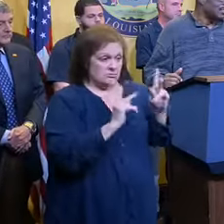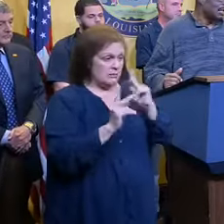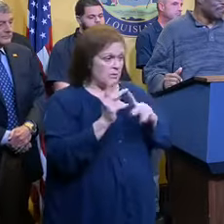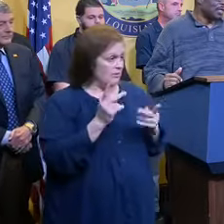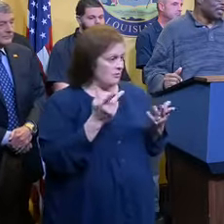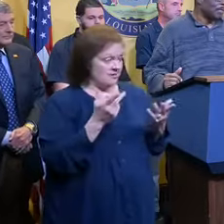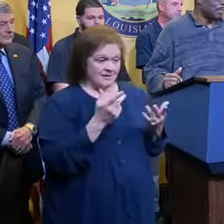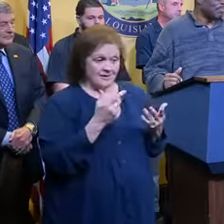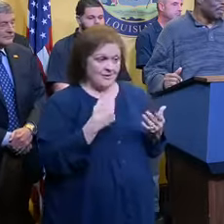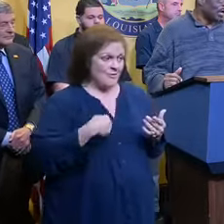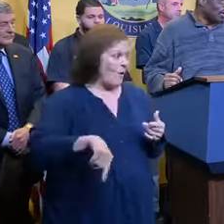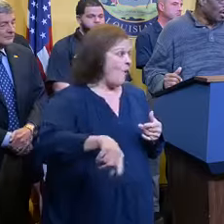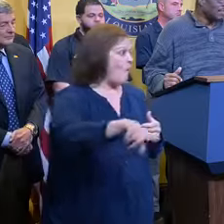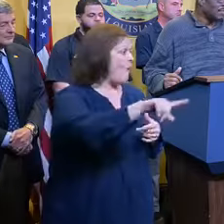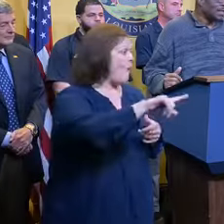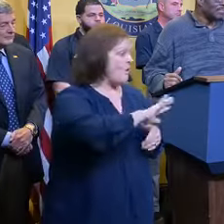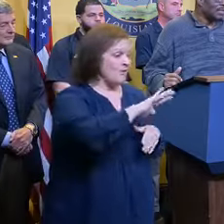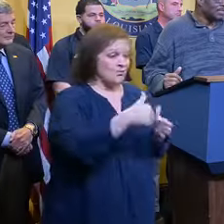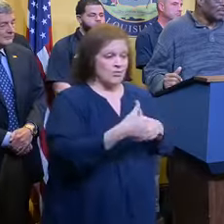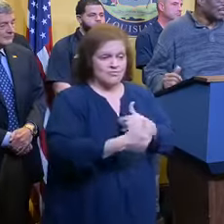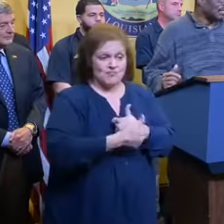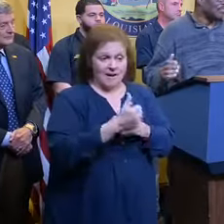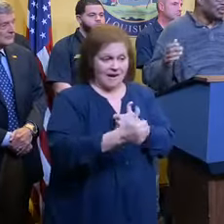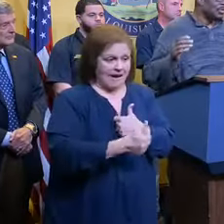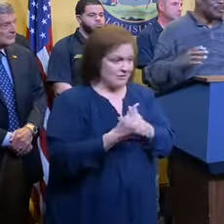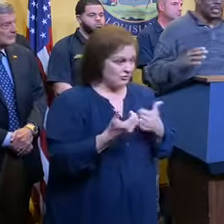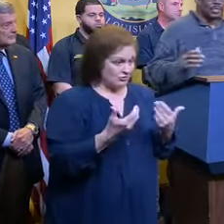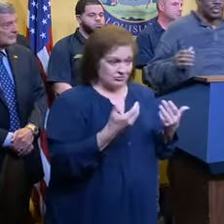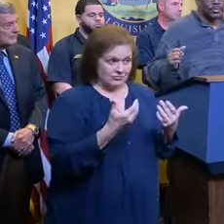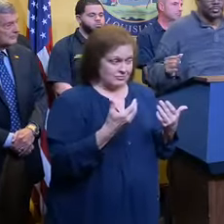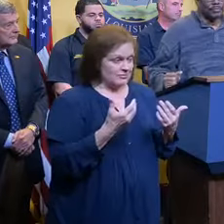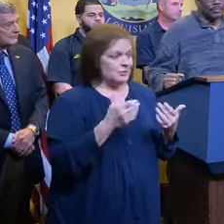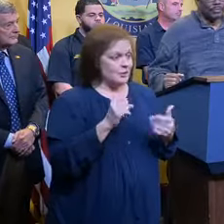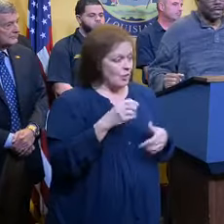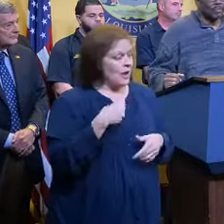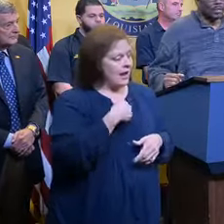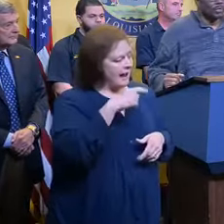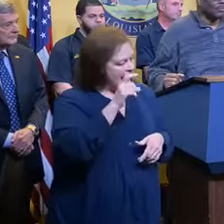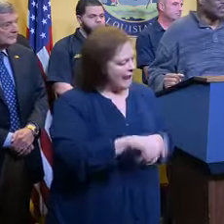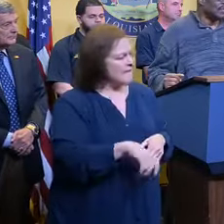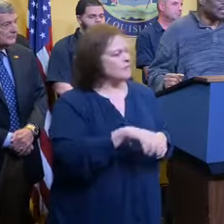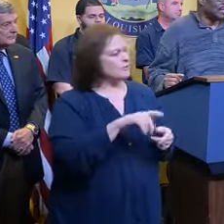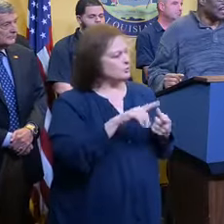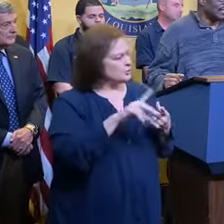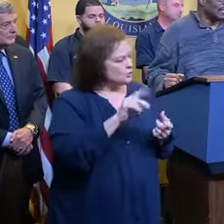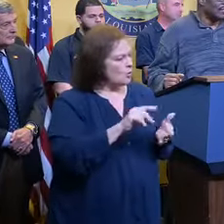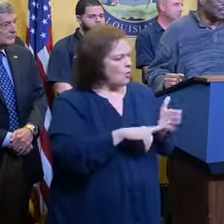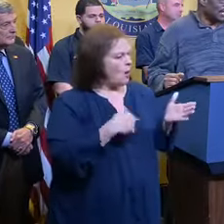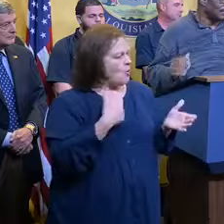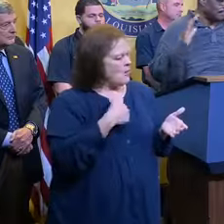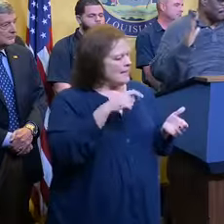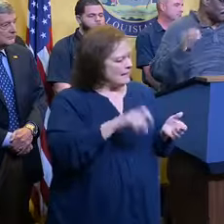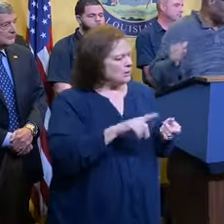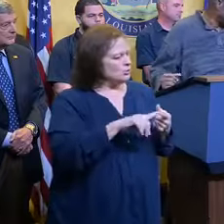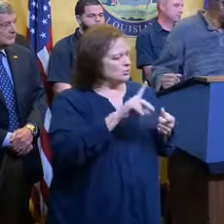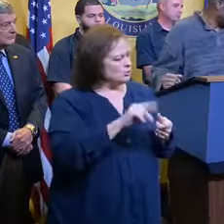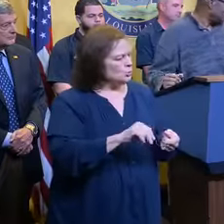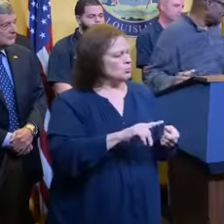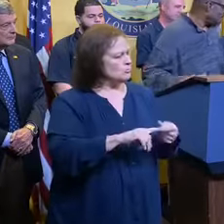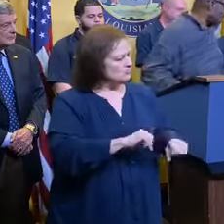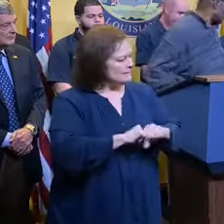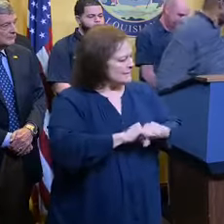same jeopardy, but we all have the same salvation. And if we do what we need to do, we will get through this fine. With that, thank